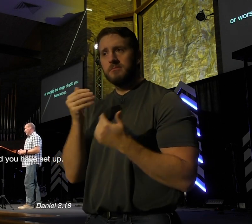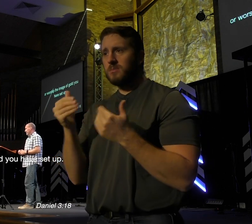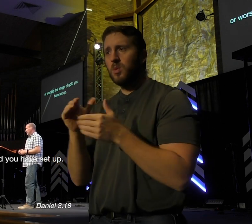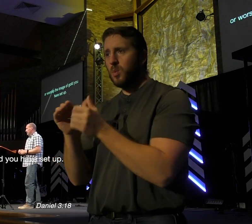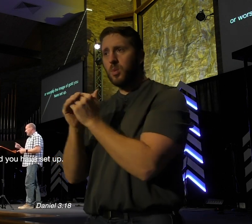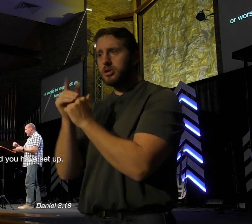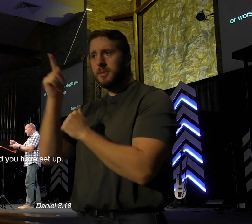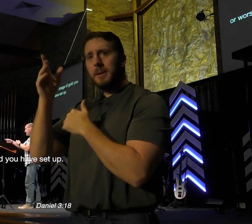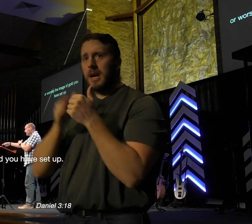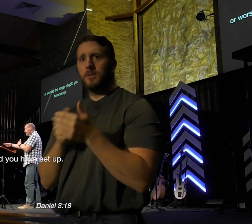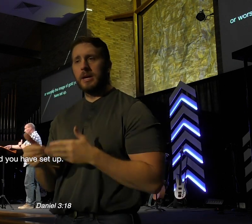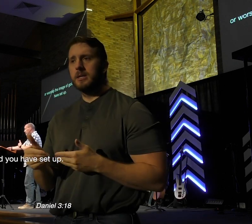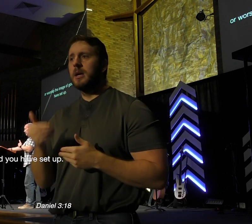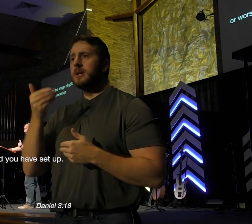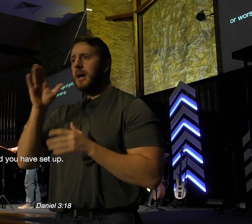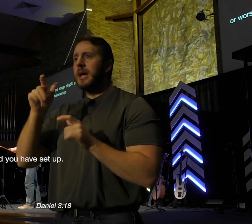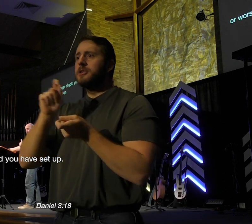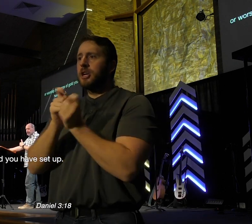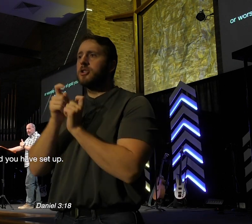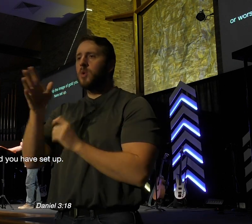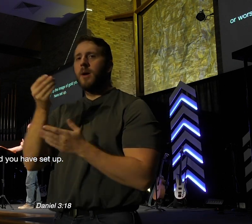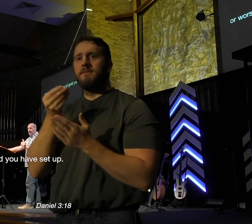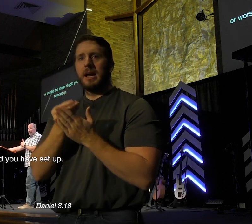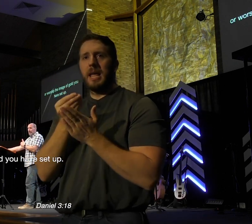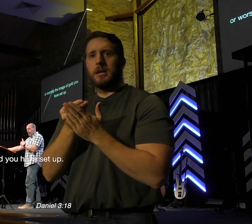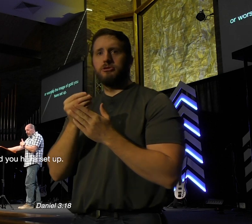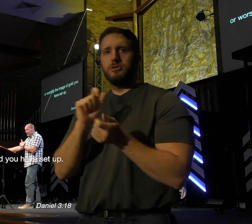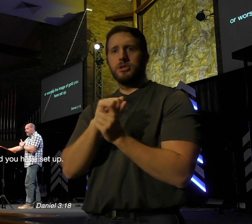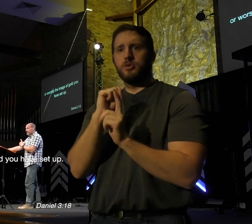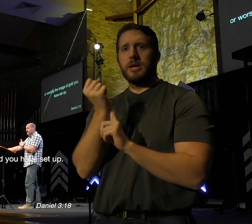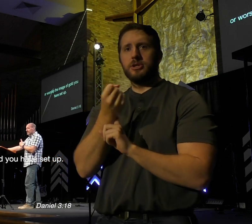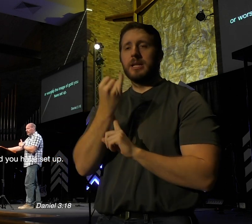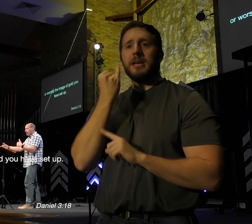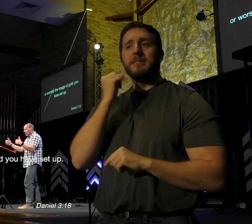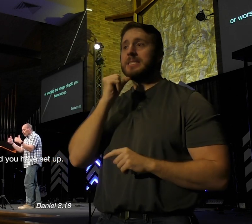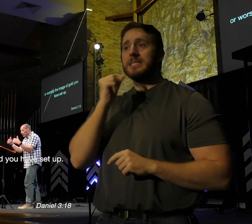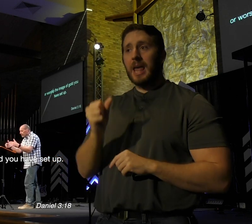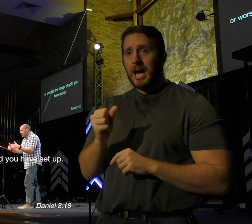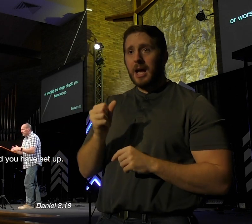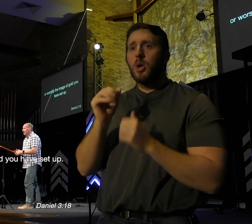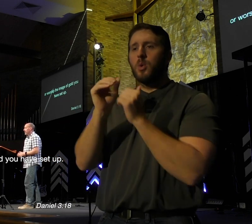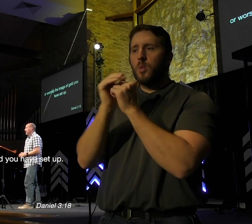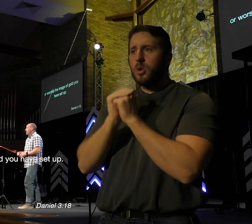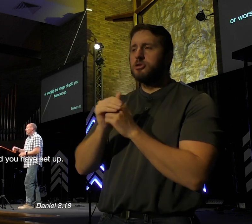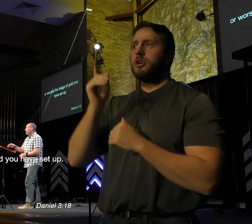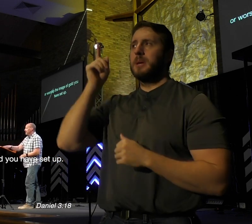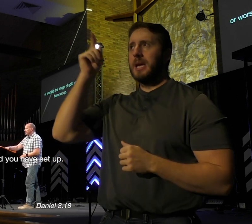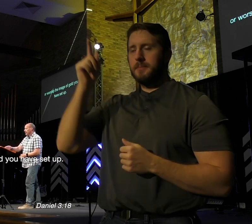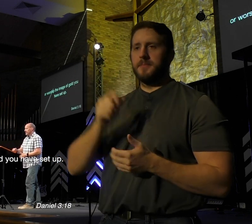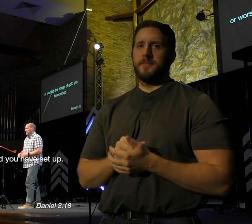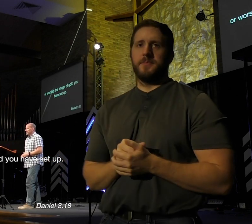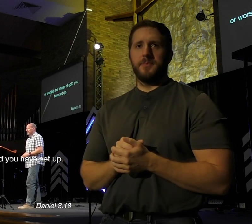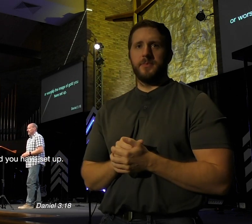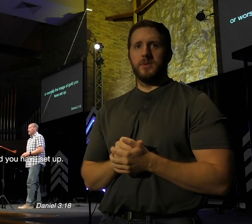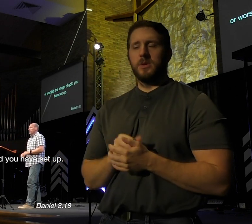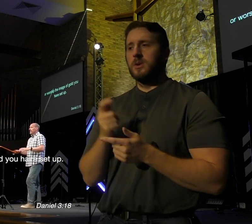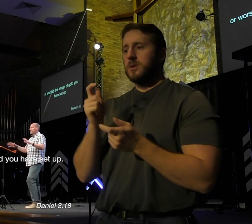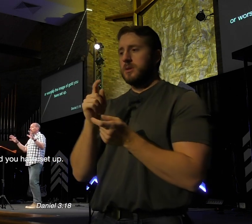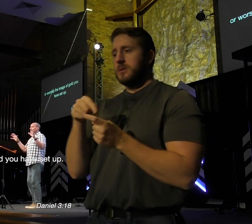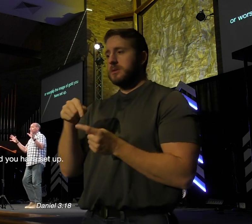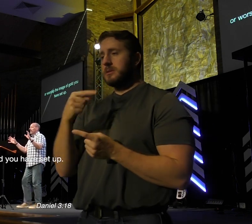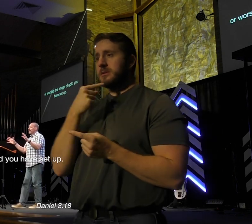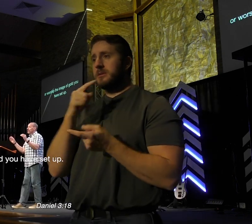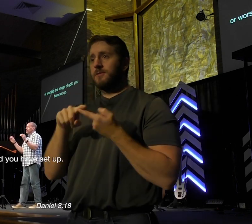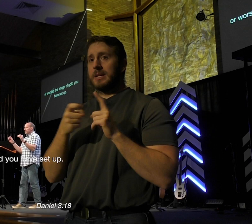him. God can change your financial situation, but if he doesn't, worship him. What these friends are saying is